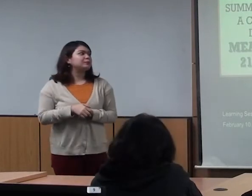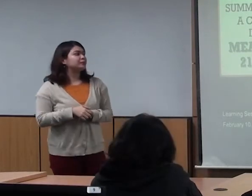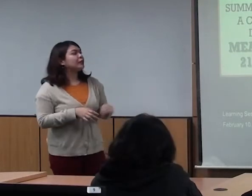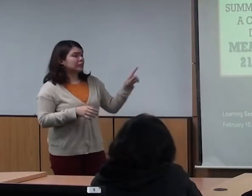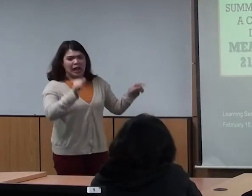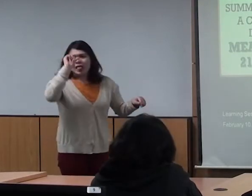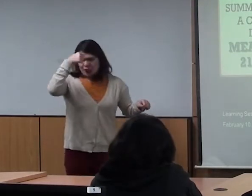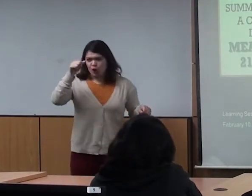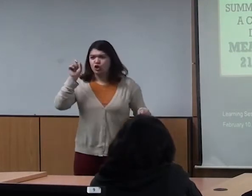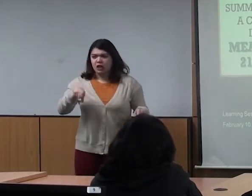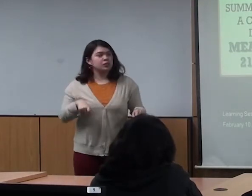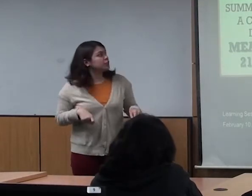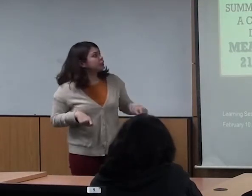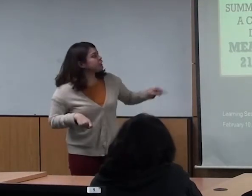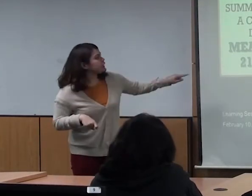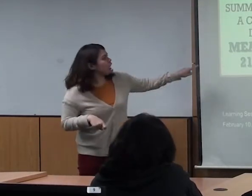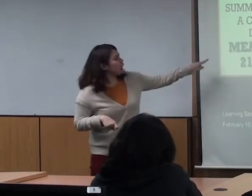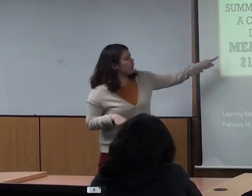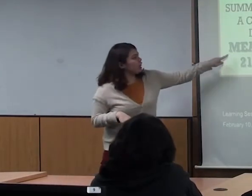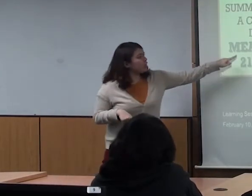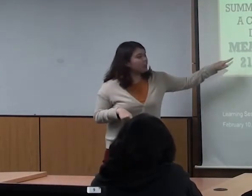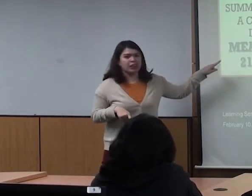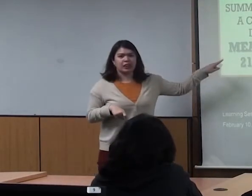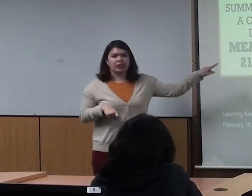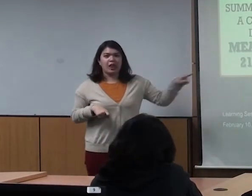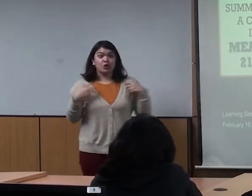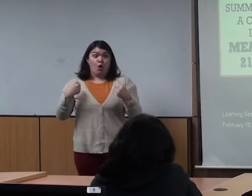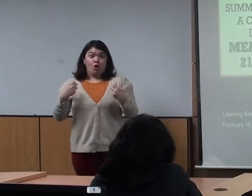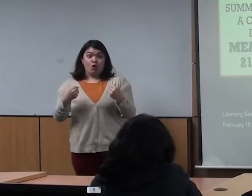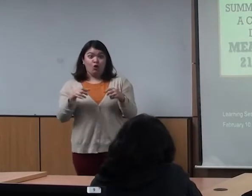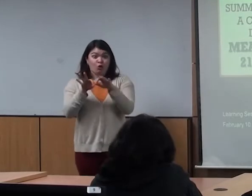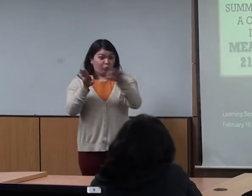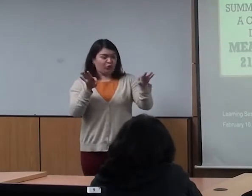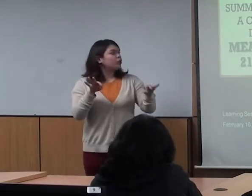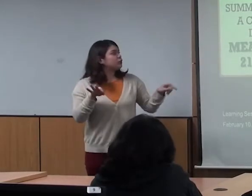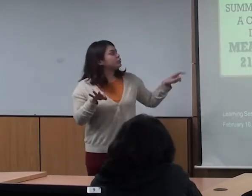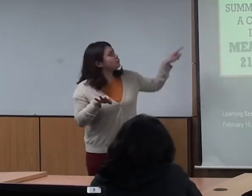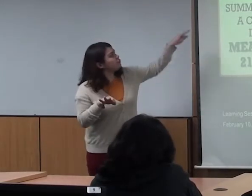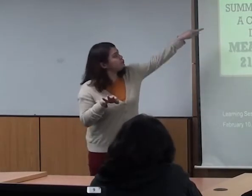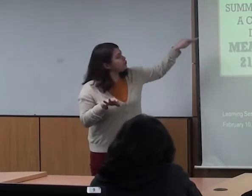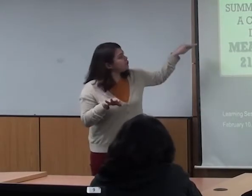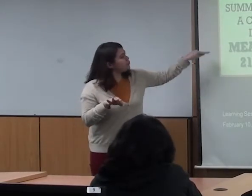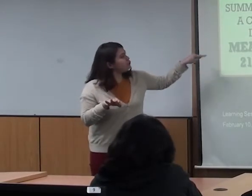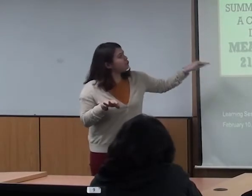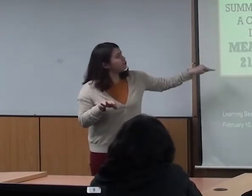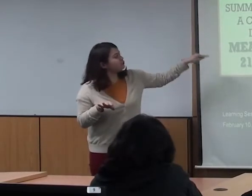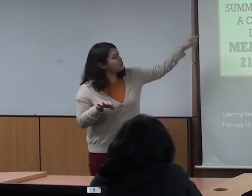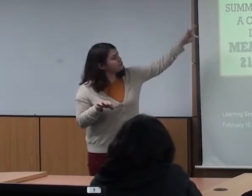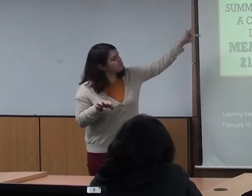for you to remember, just remember those highlighted words: assessments, measuring